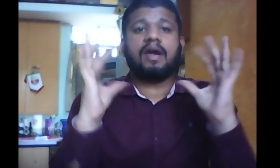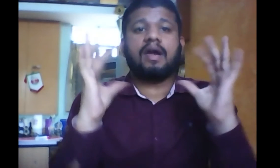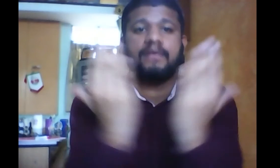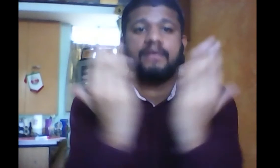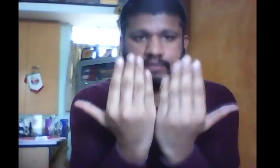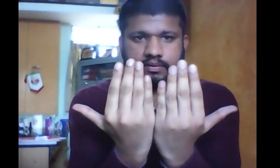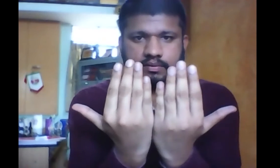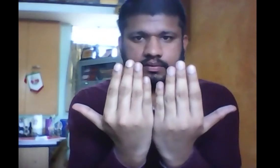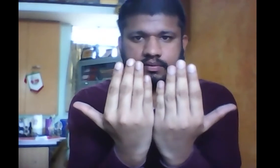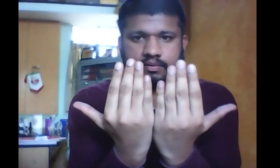Family.